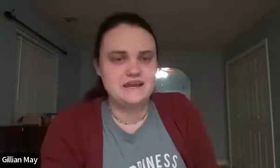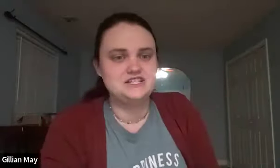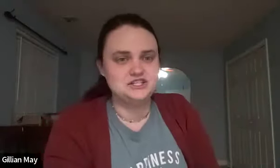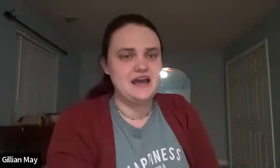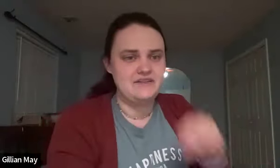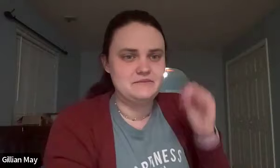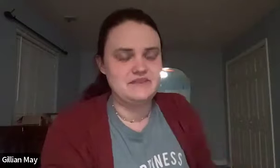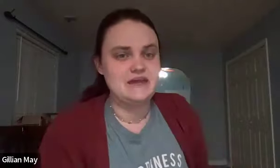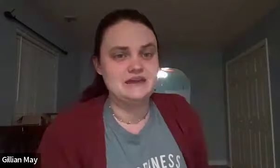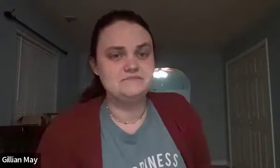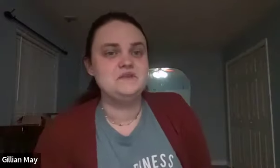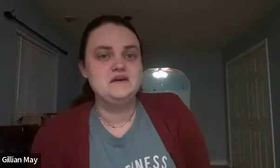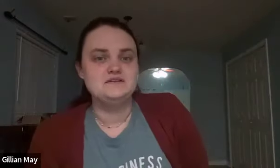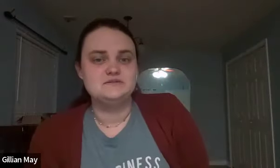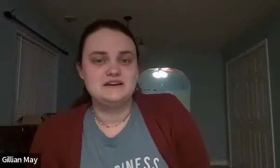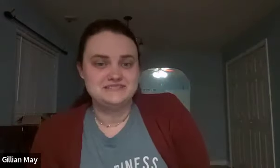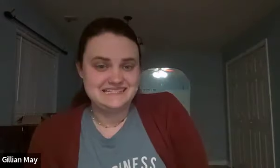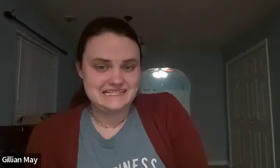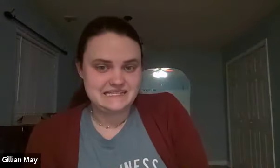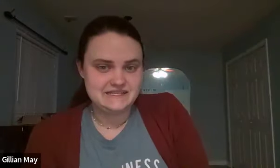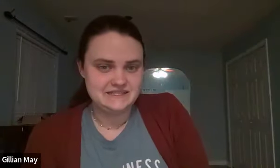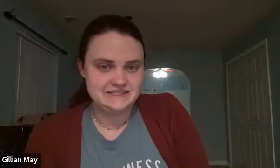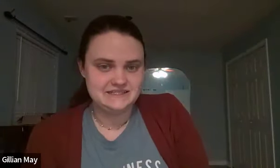wait, I should add them in the end. So we had our C.